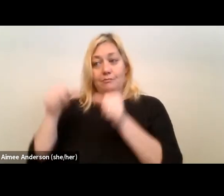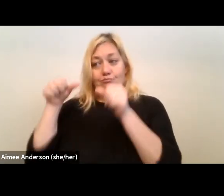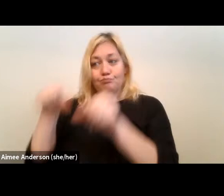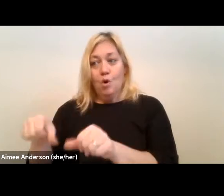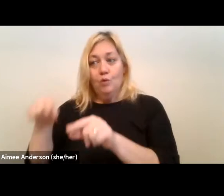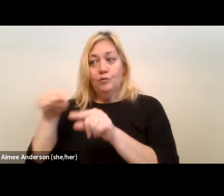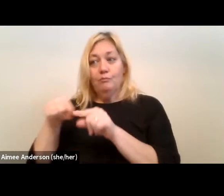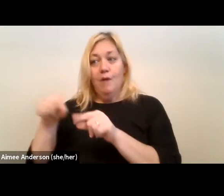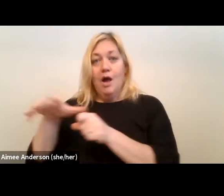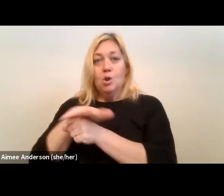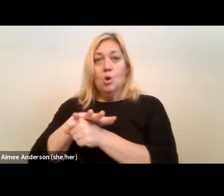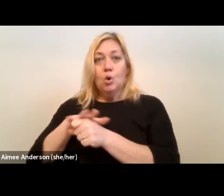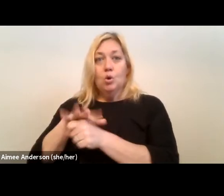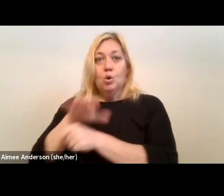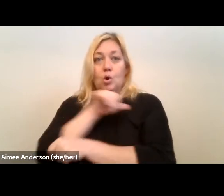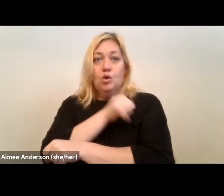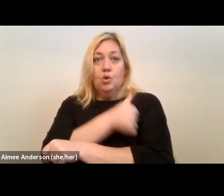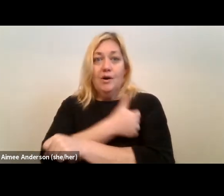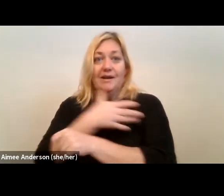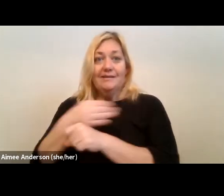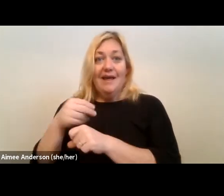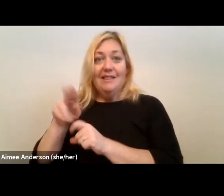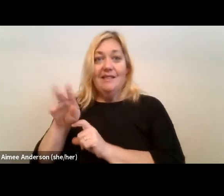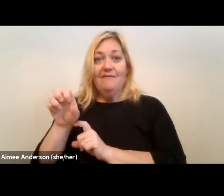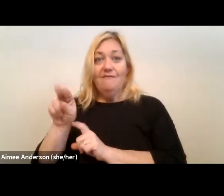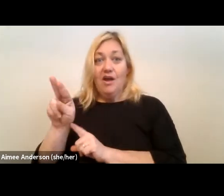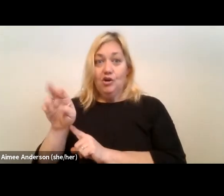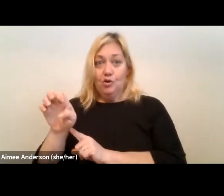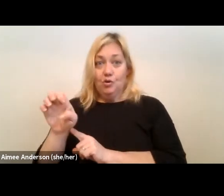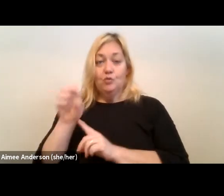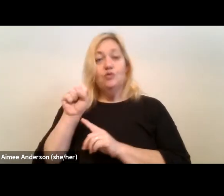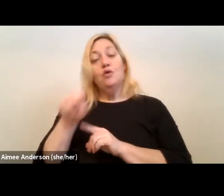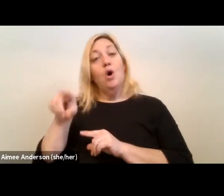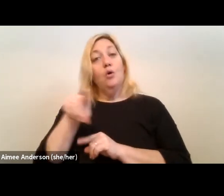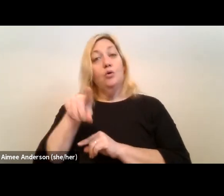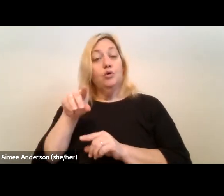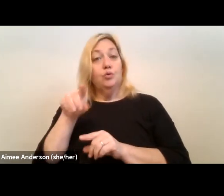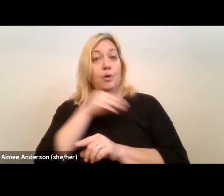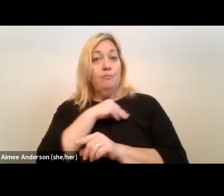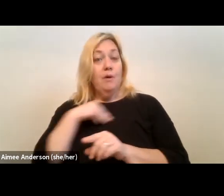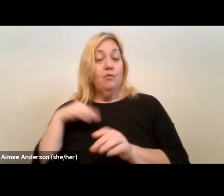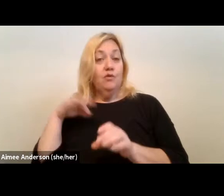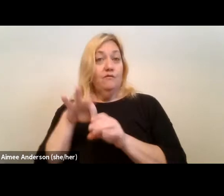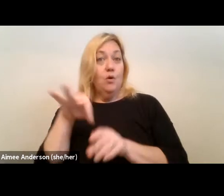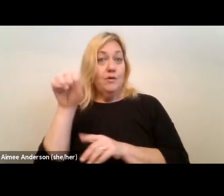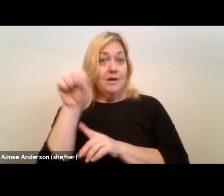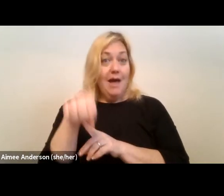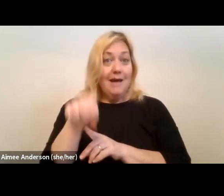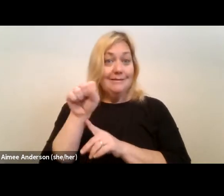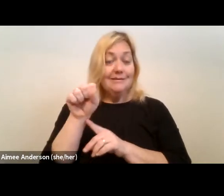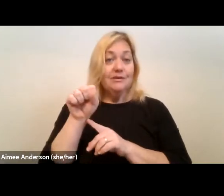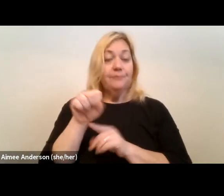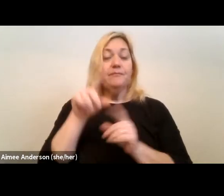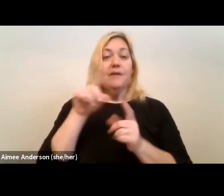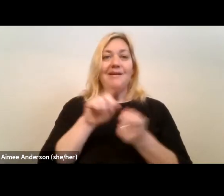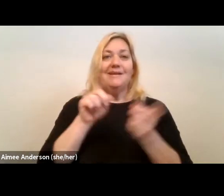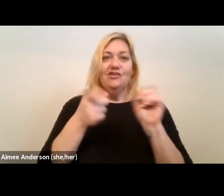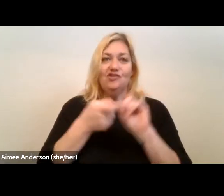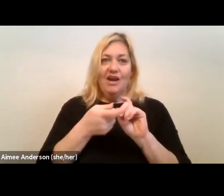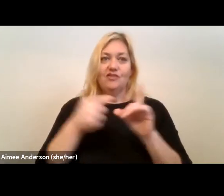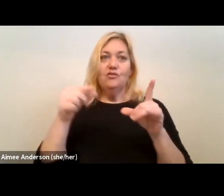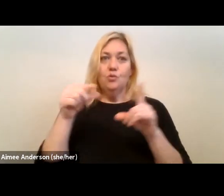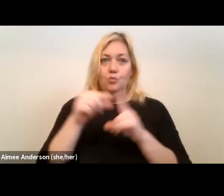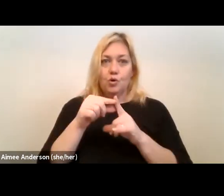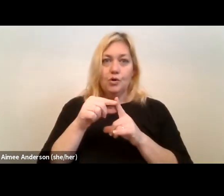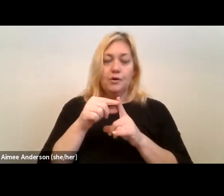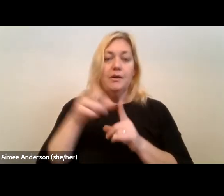and CADEM staff. So that is before us. A vote yes on this motion is to change the word or to and. A